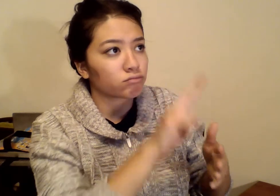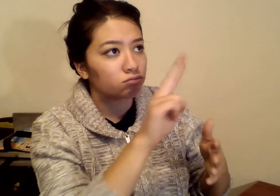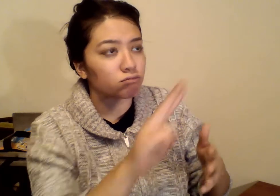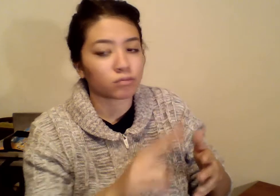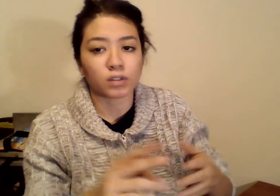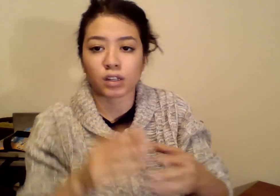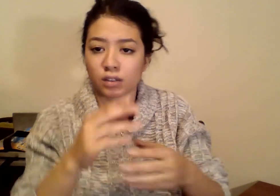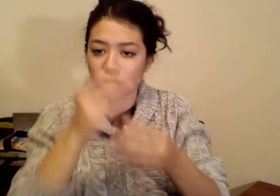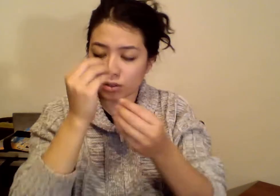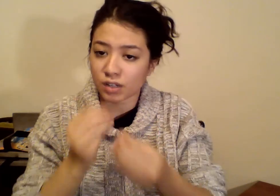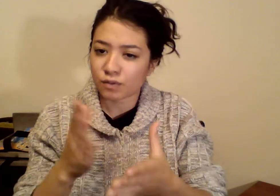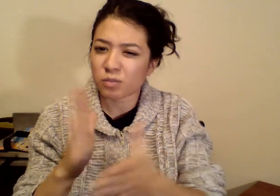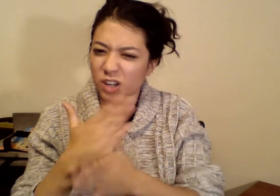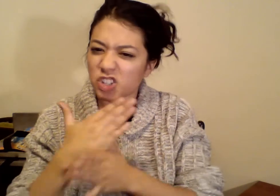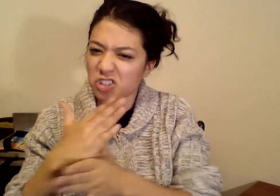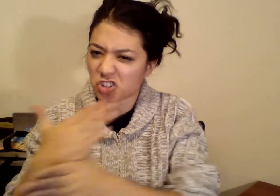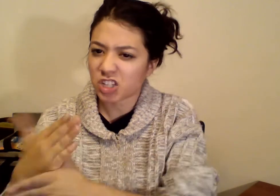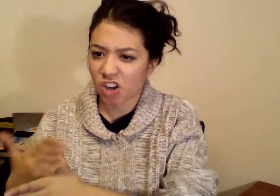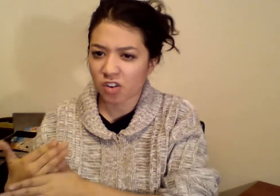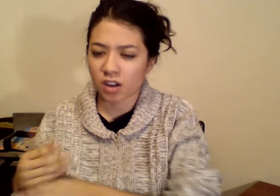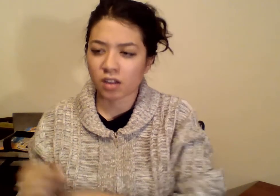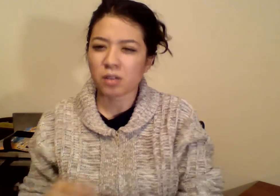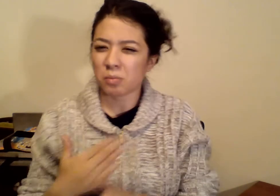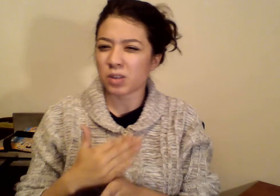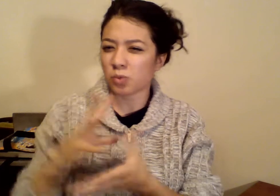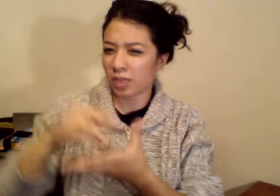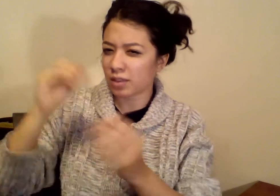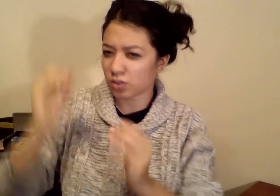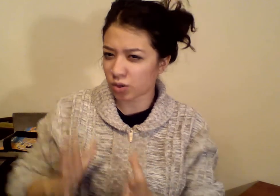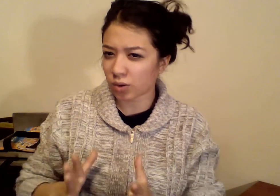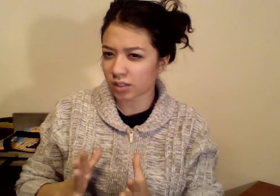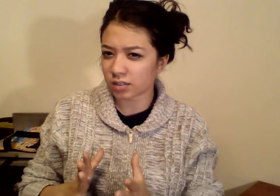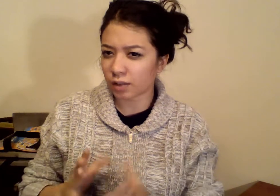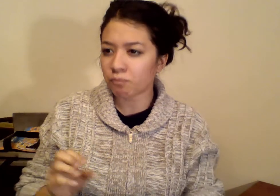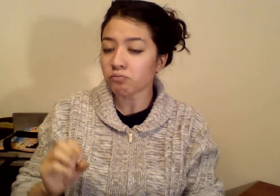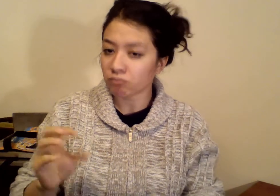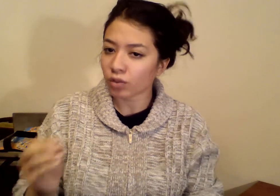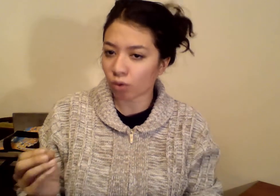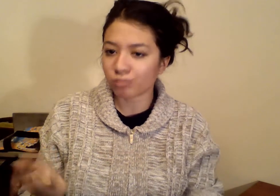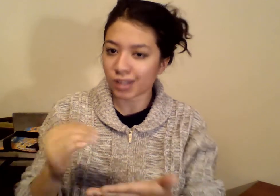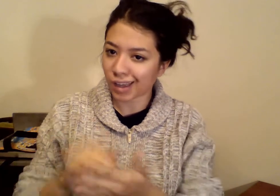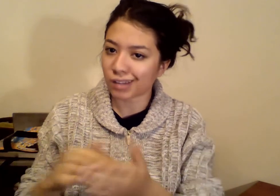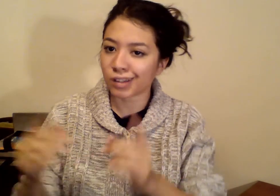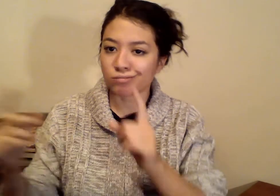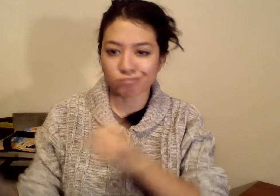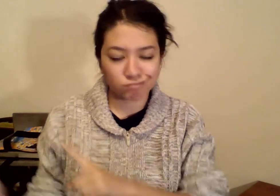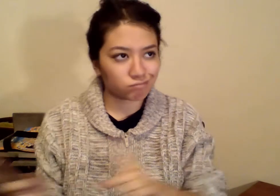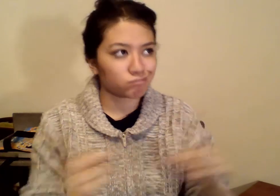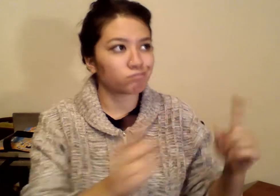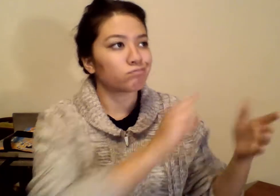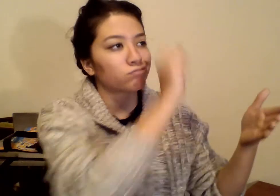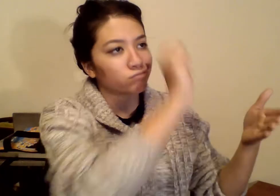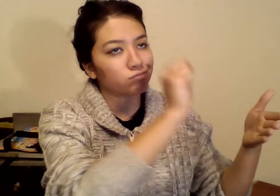come in, they write the name of the article, main idea, whatnot, on the board, and then everyone browses around at